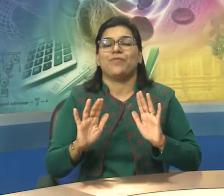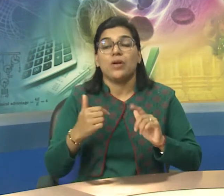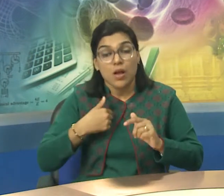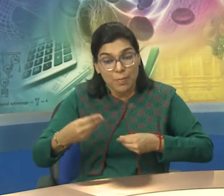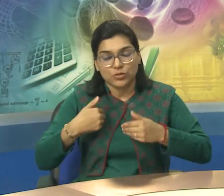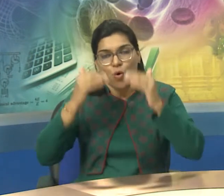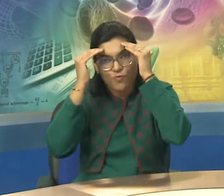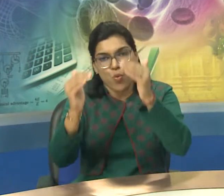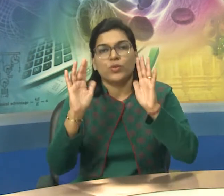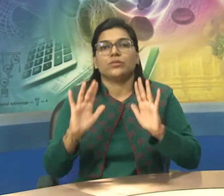building the